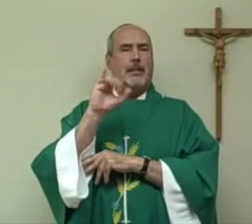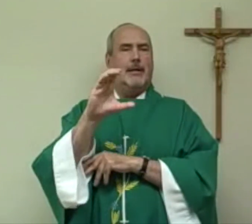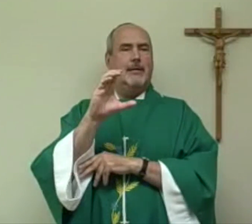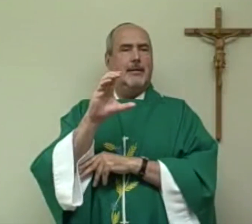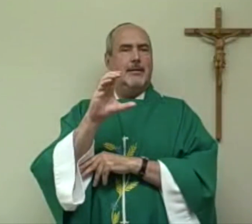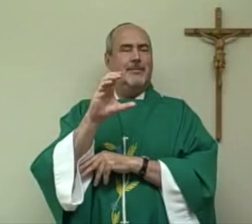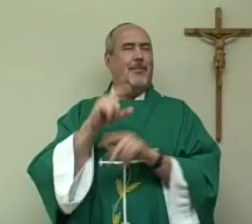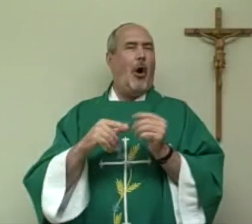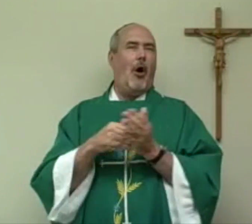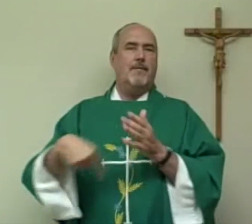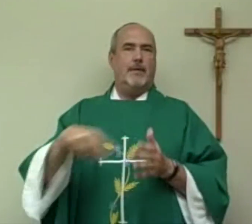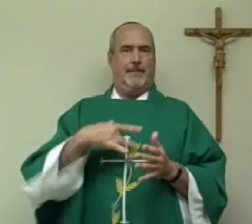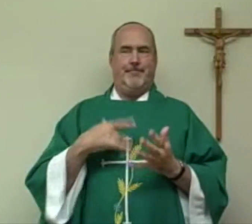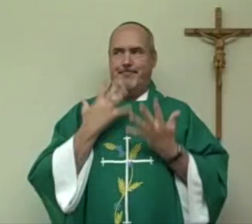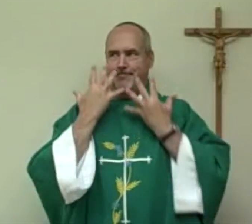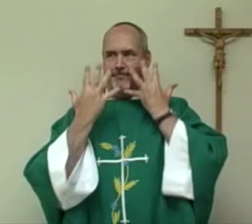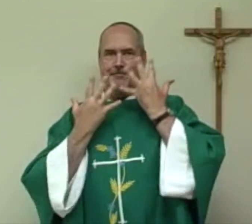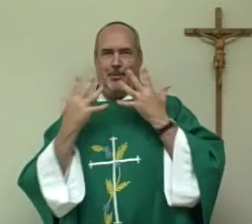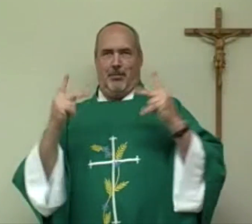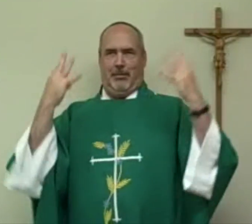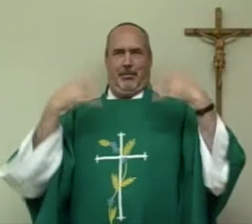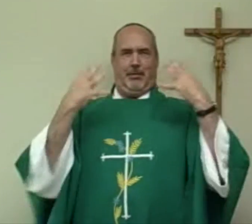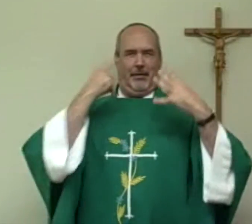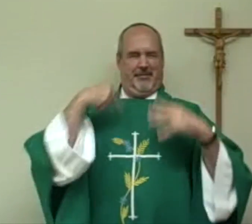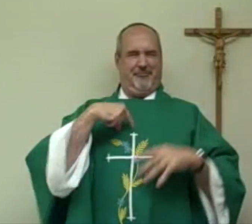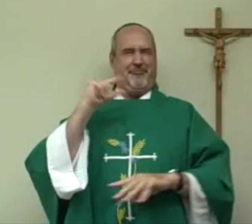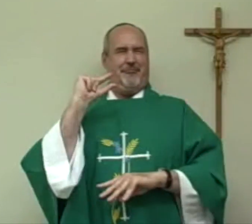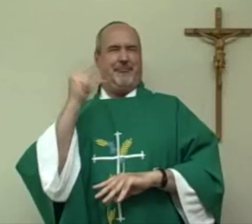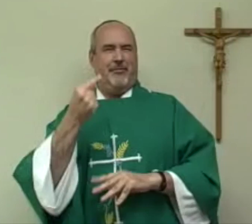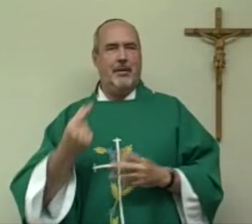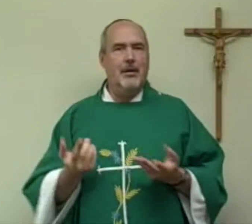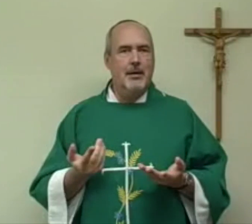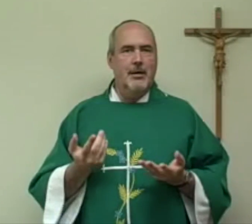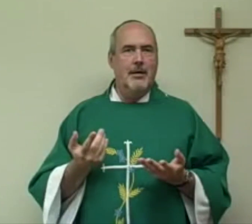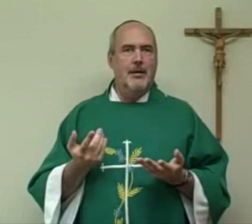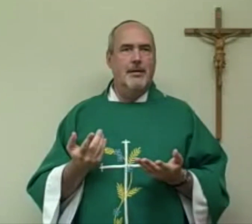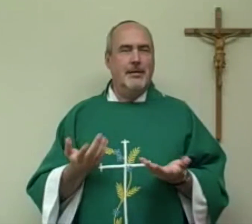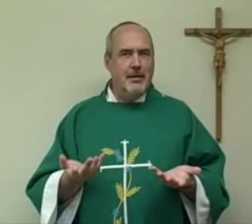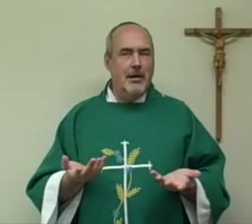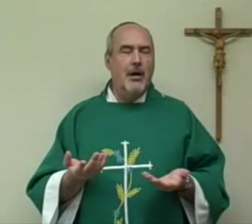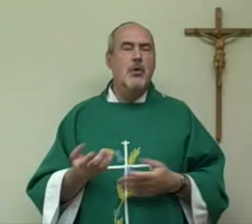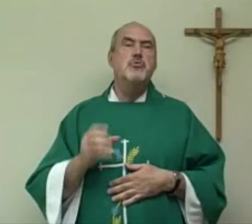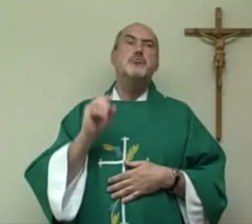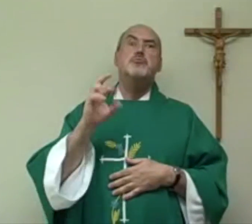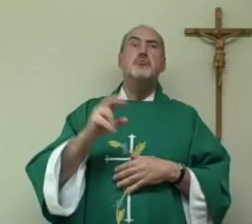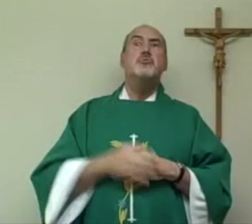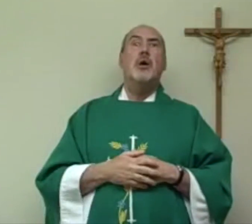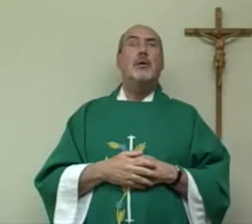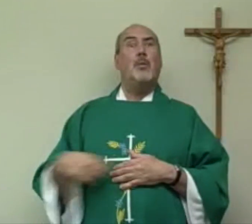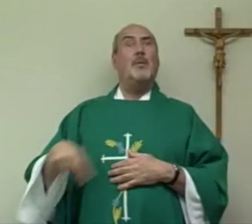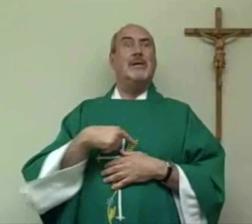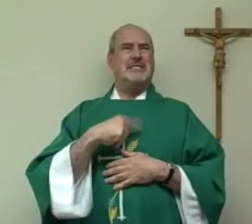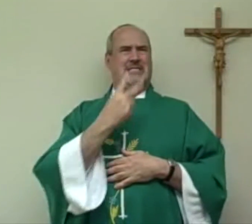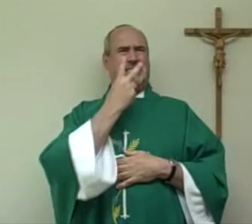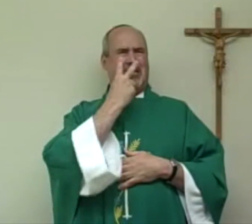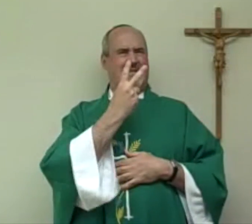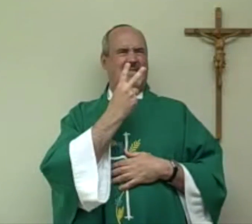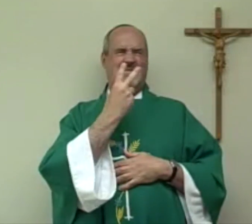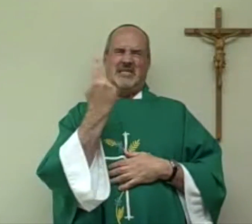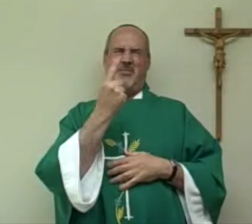For example, going ahead and praying in public. Oftentimes people are embarrassed to do that because other people might think that they're